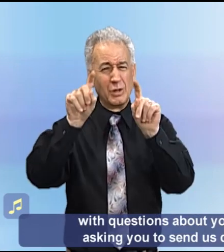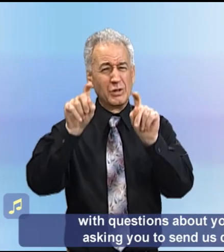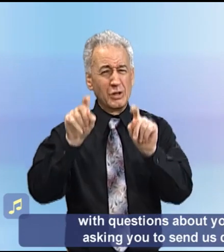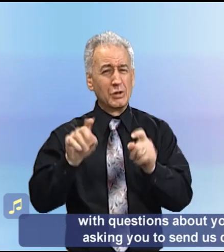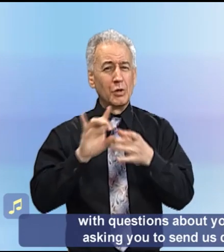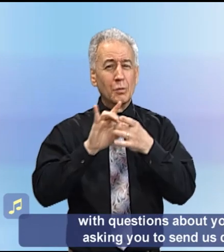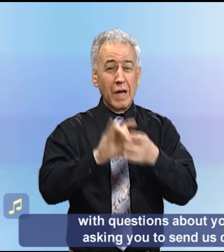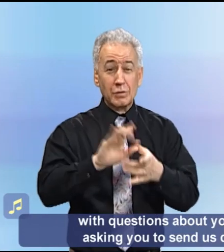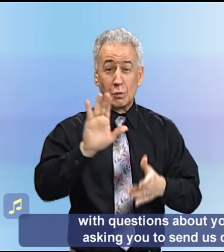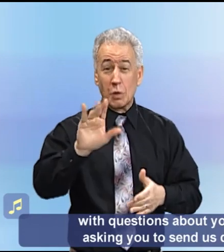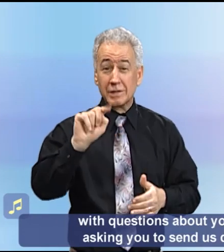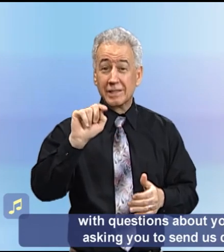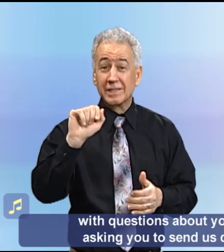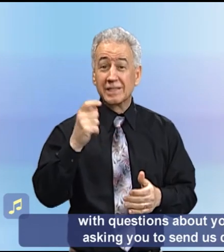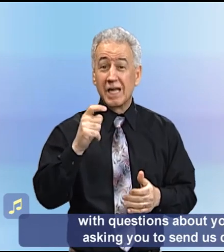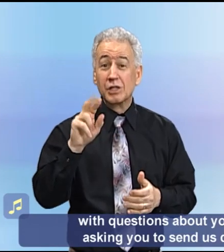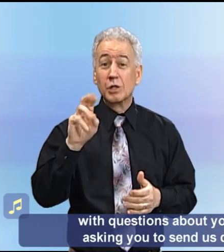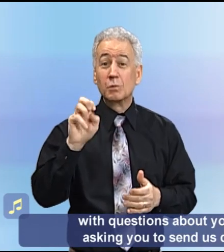tax return asking you to send us documents